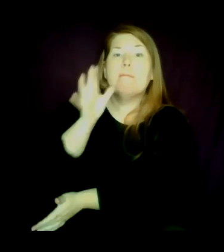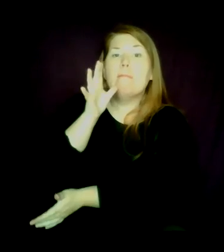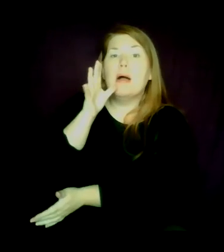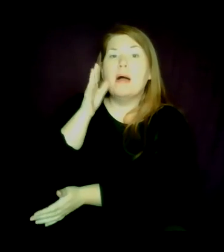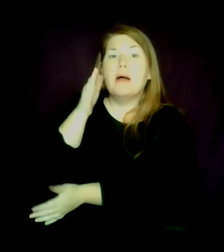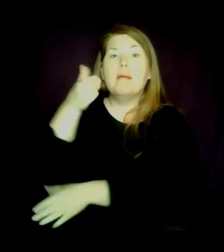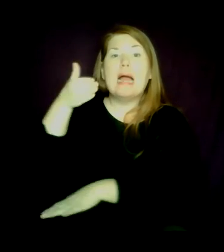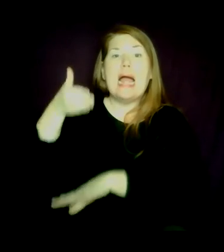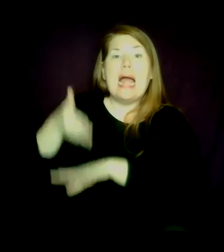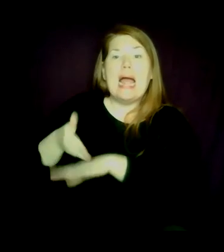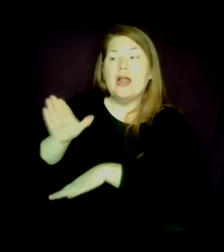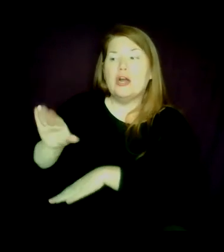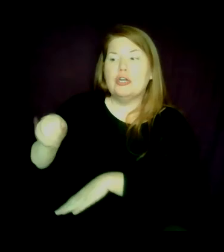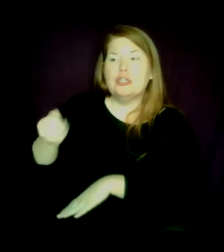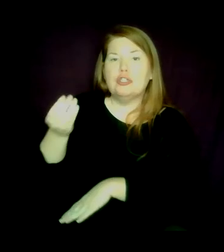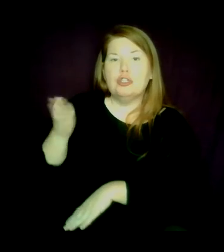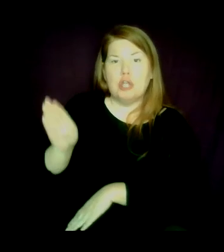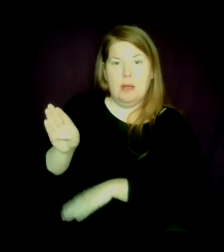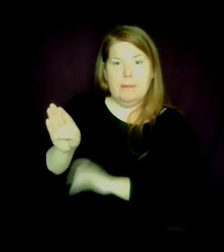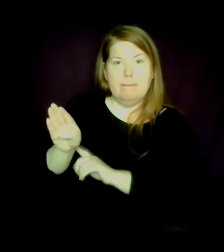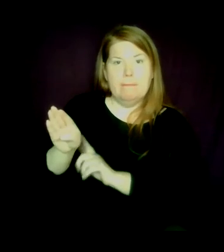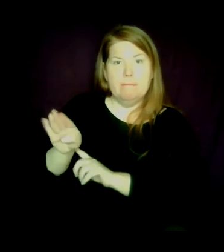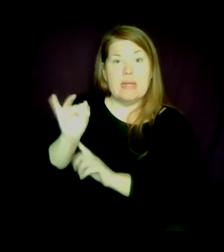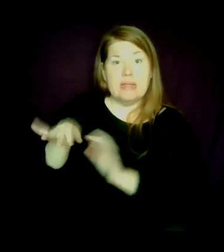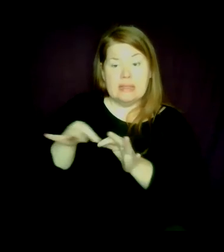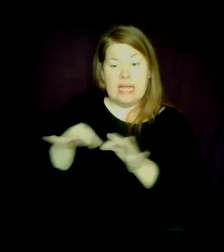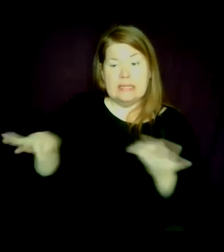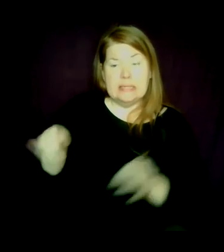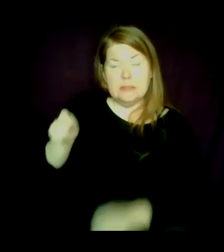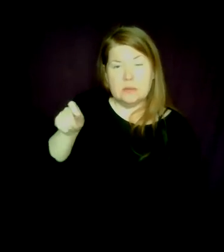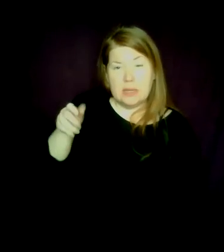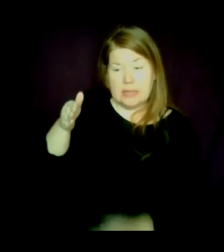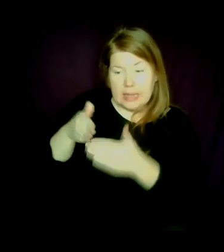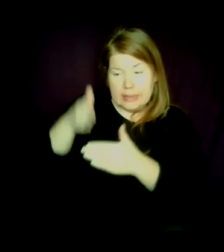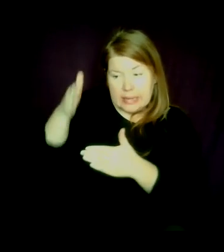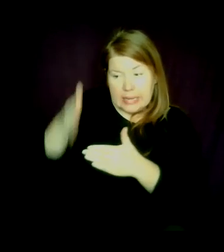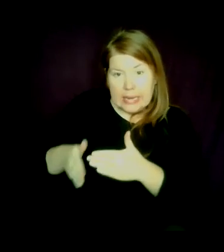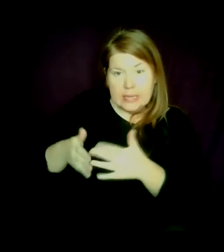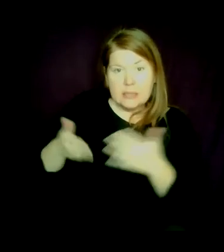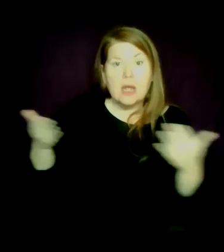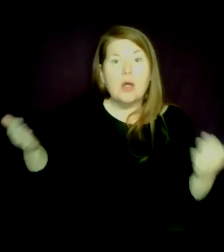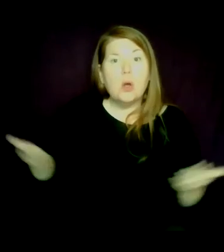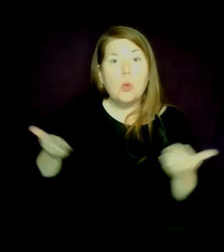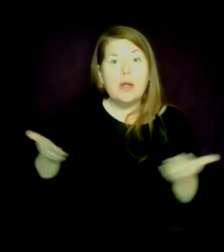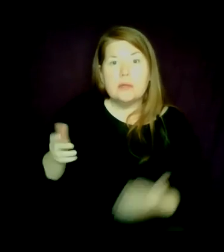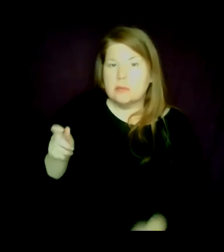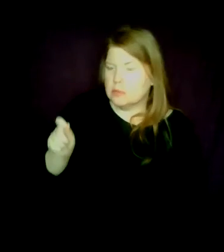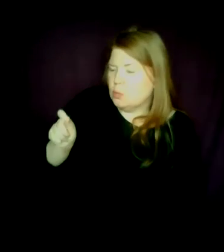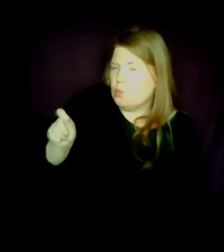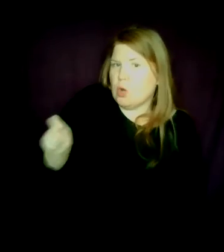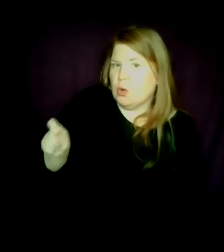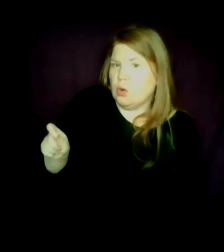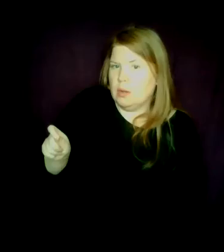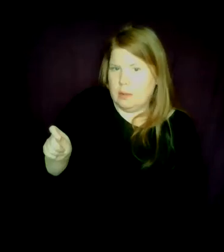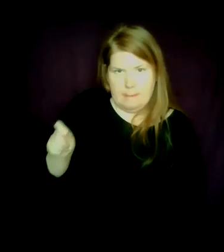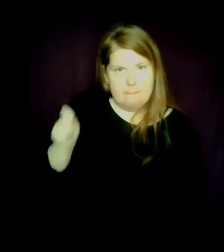sentence? Yep, we need a period at the end of the sentence. As always, I'm not going to write it because I want you guys to